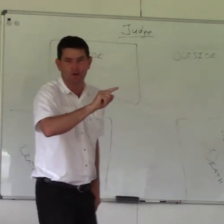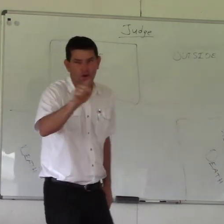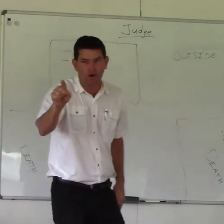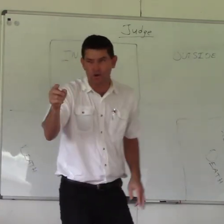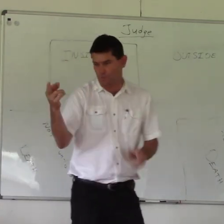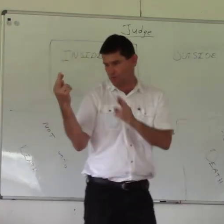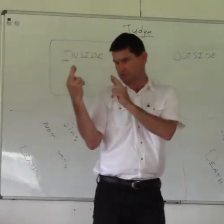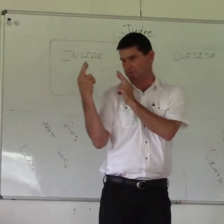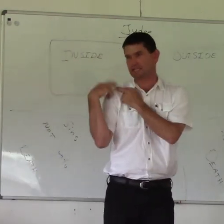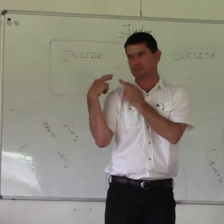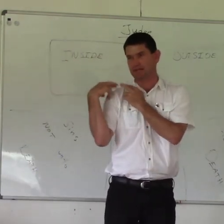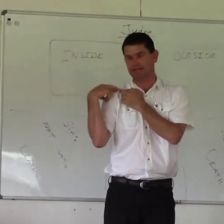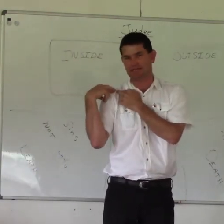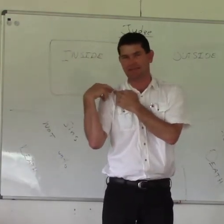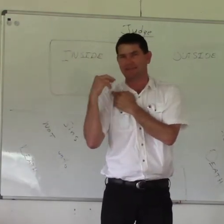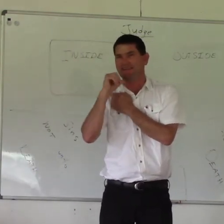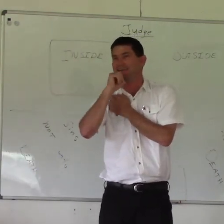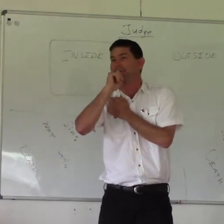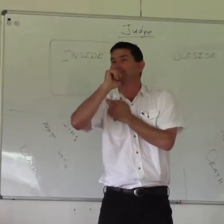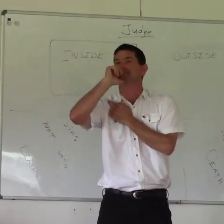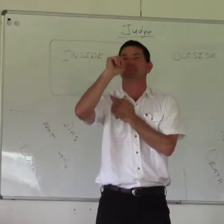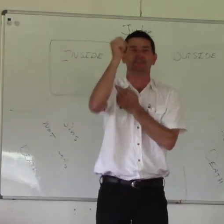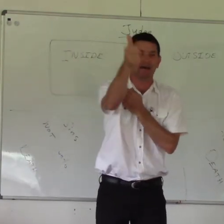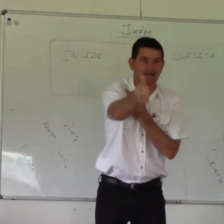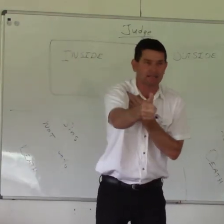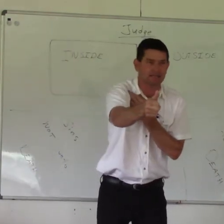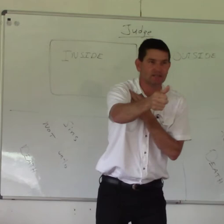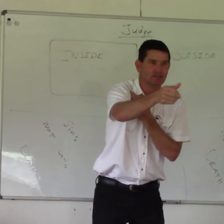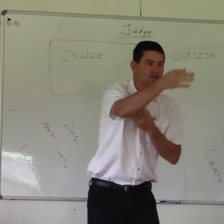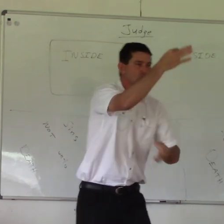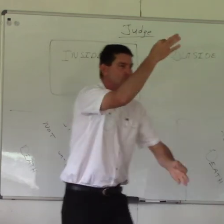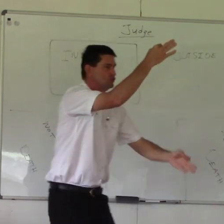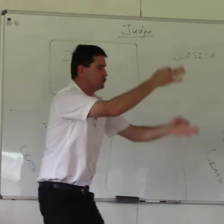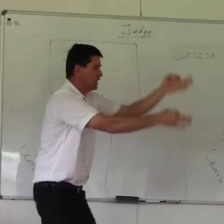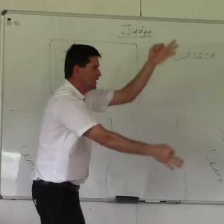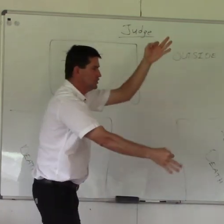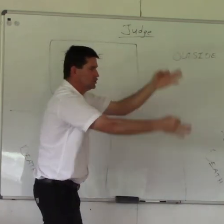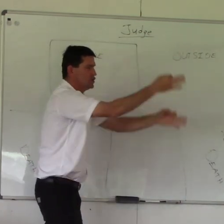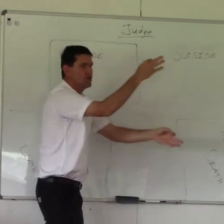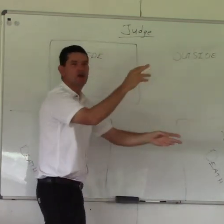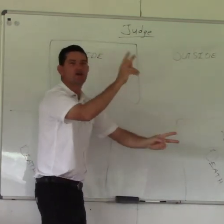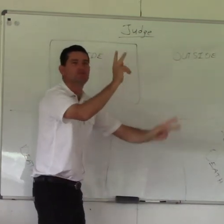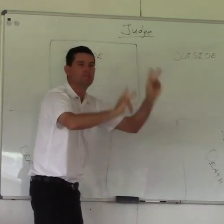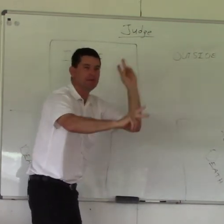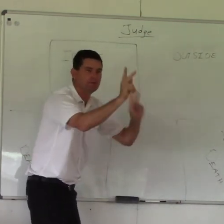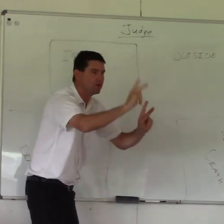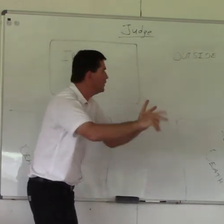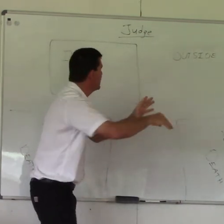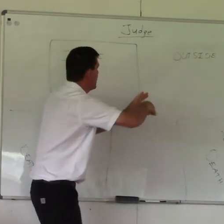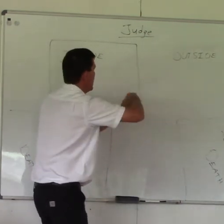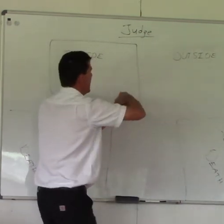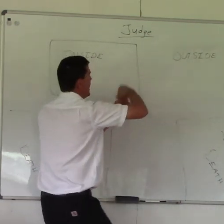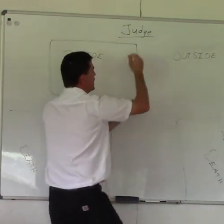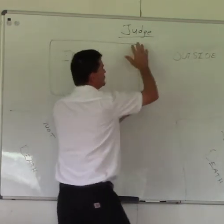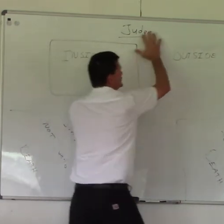your responsibility is not to judge the people